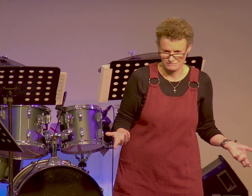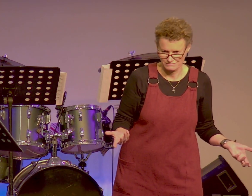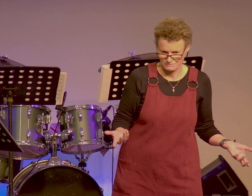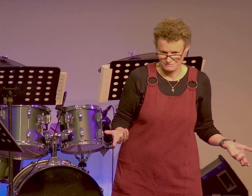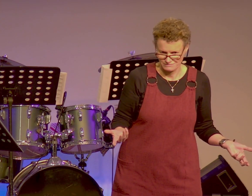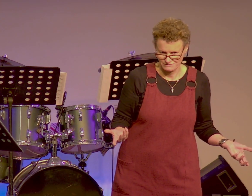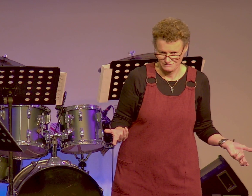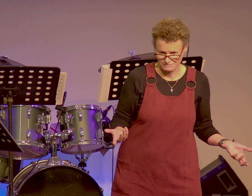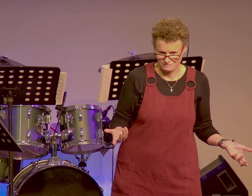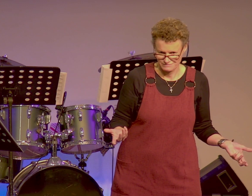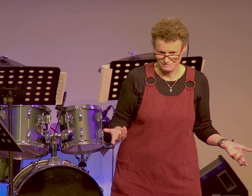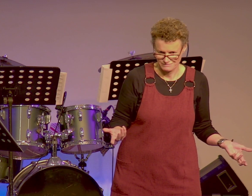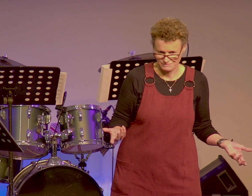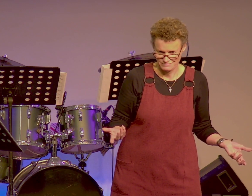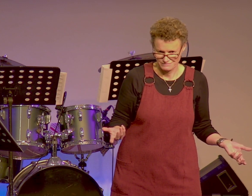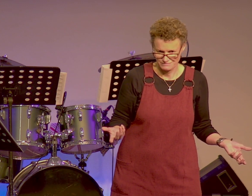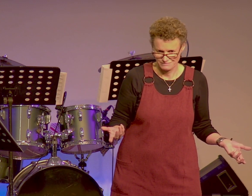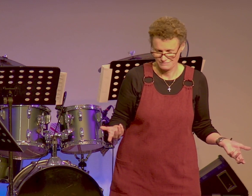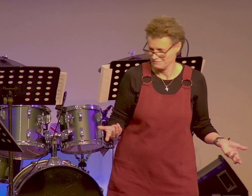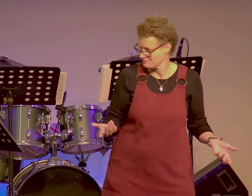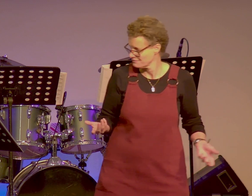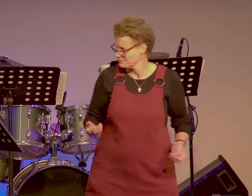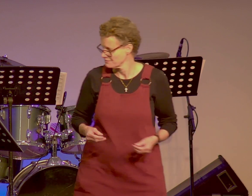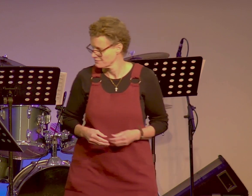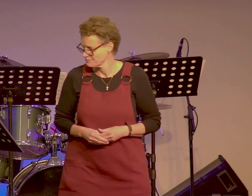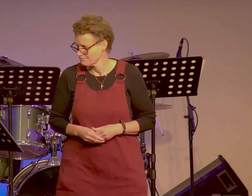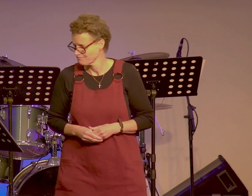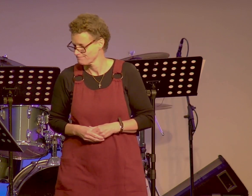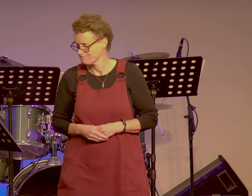If he just doles things out, how are we going to have faith?